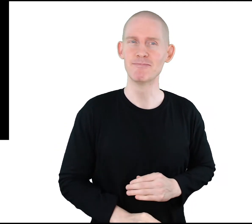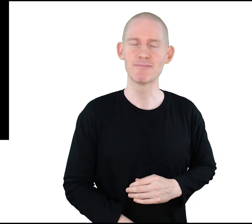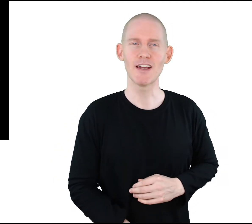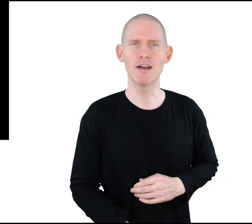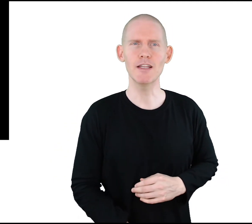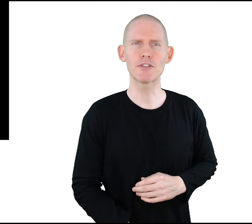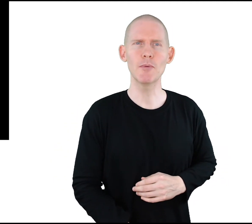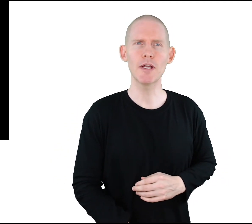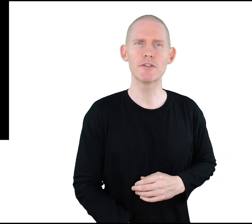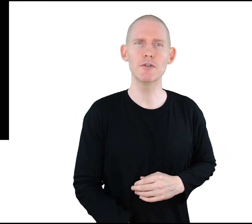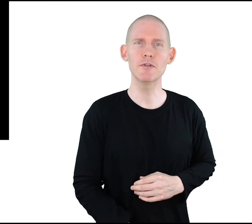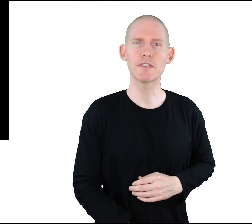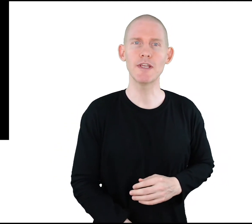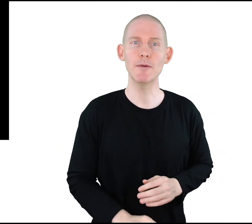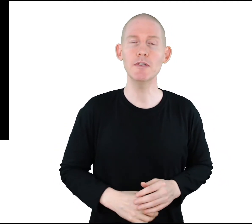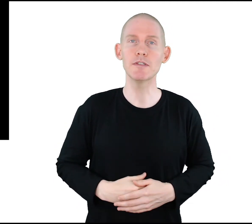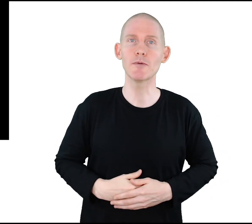All right, let's go back to the statement. Here we go.